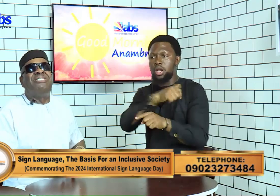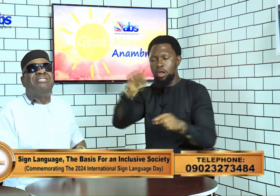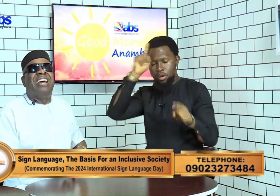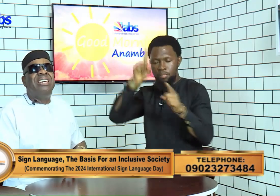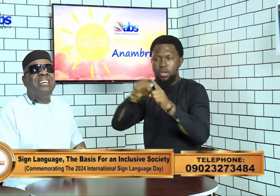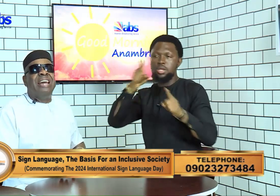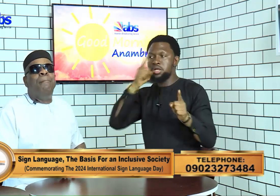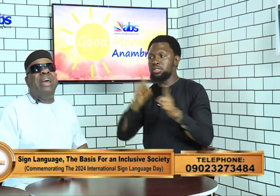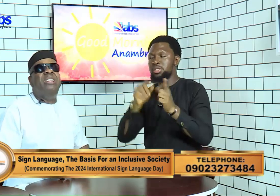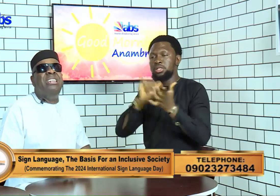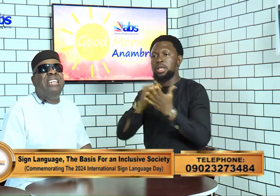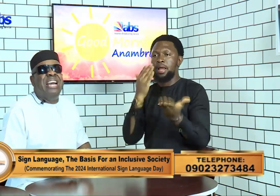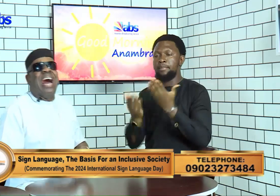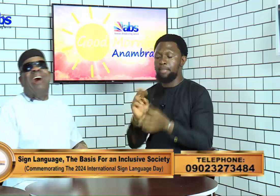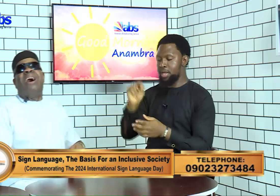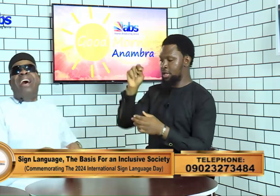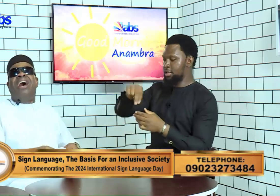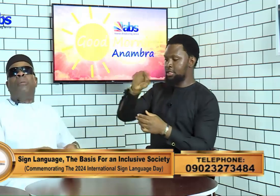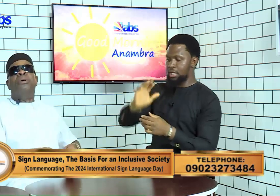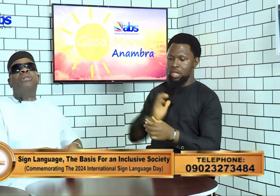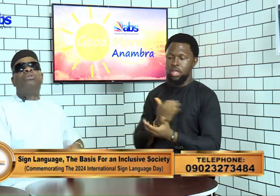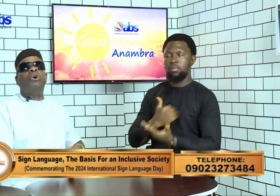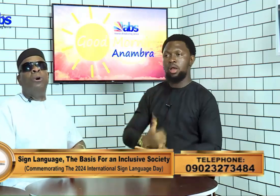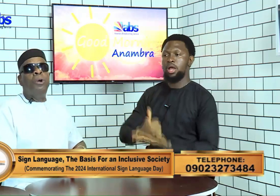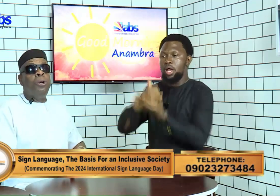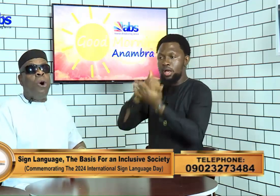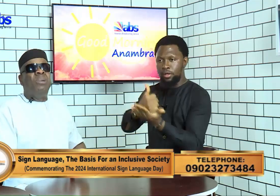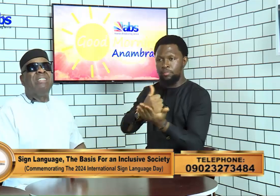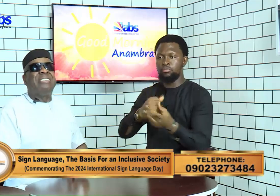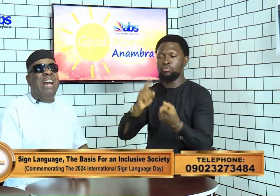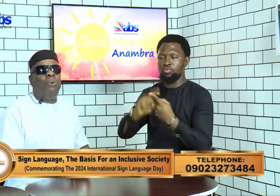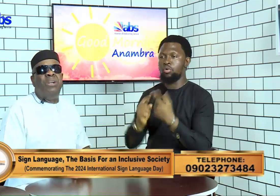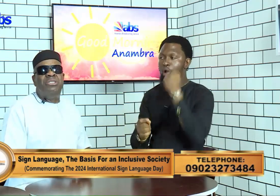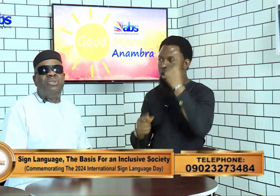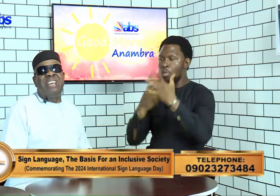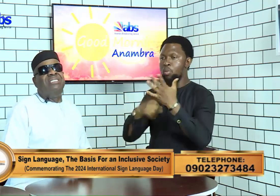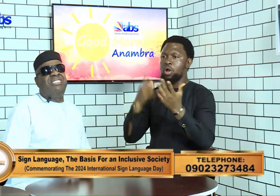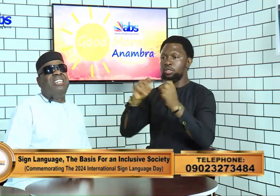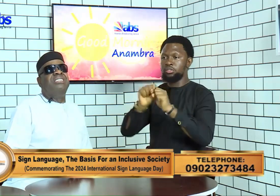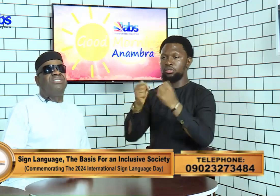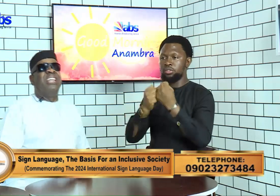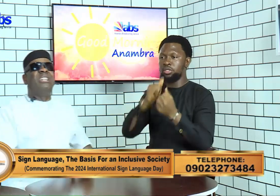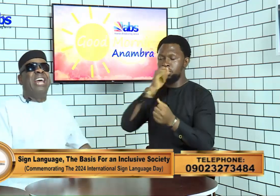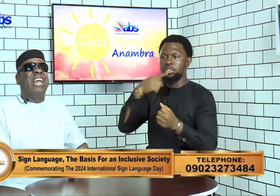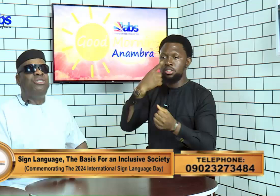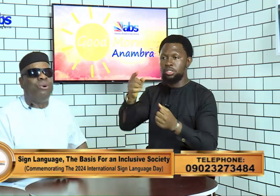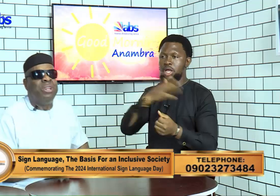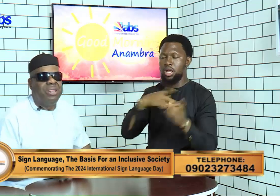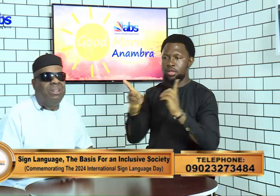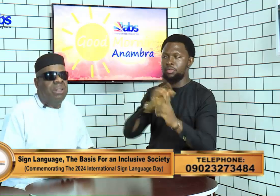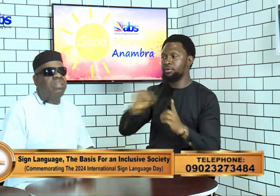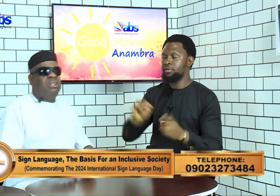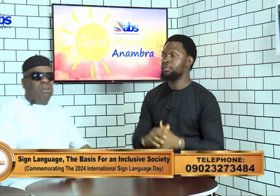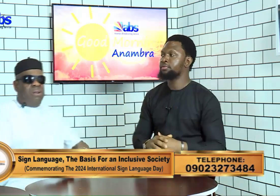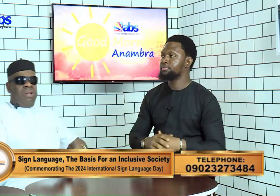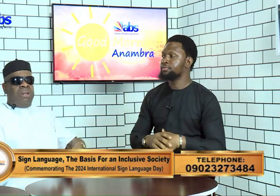and sister that may need our help to understand what the society is saying and doing.